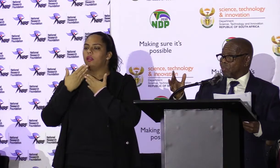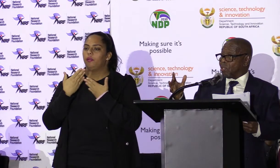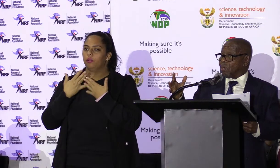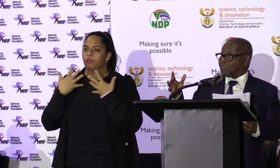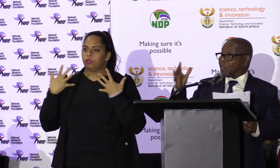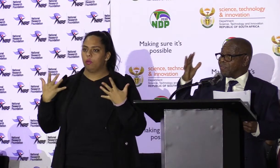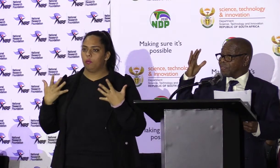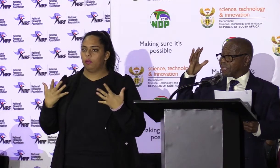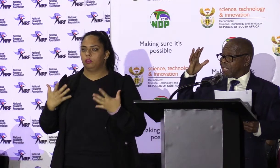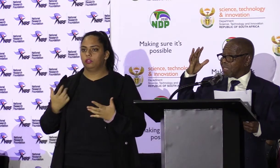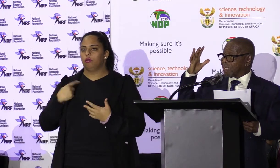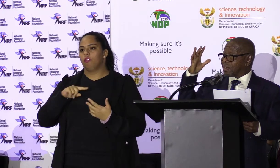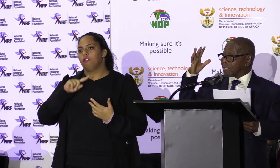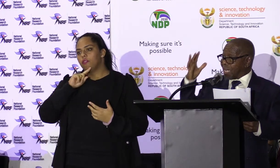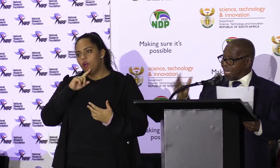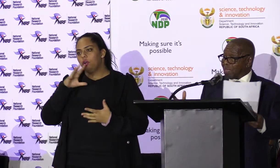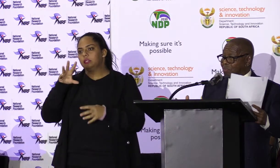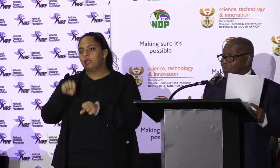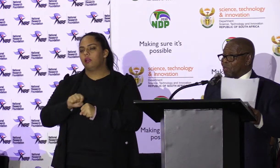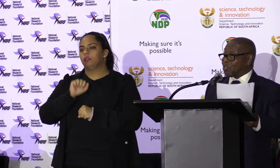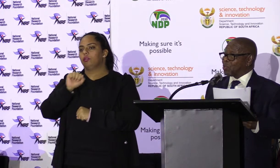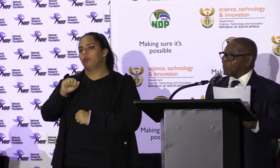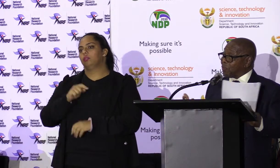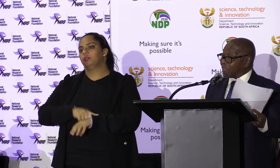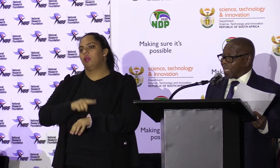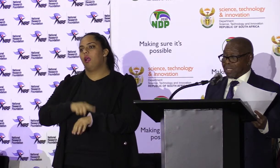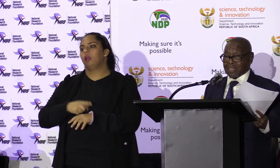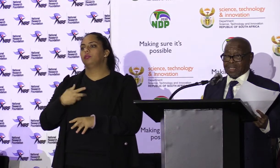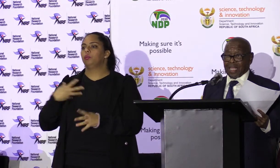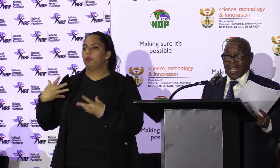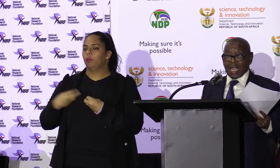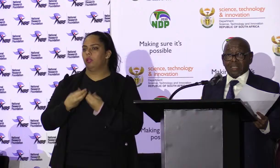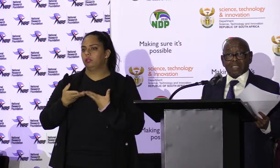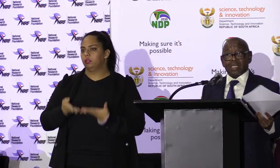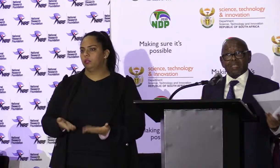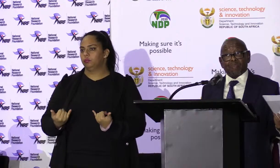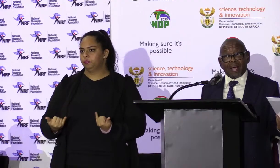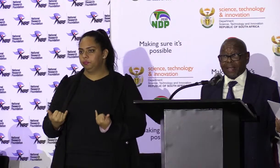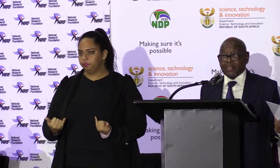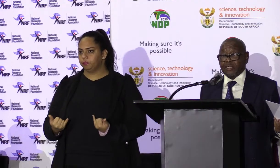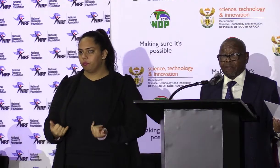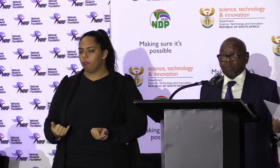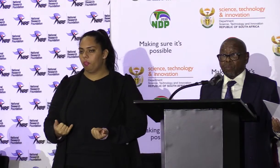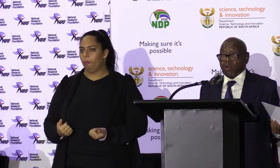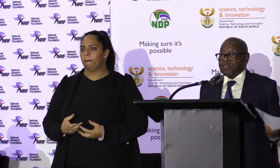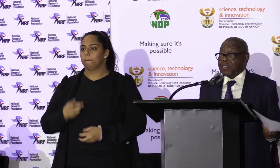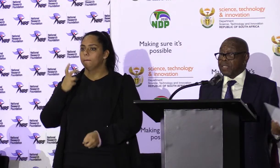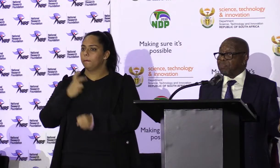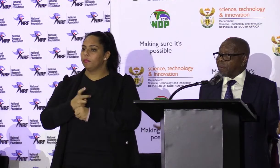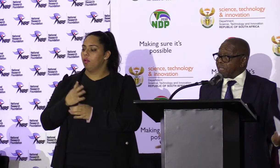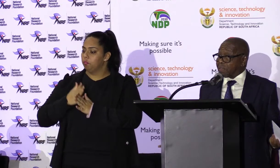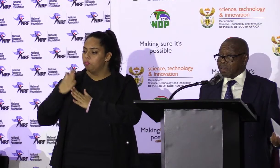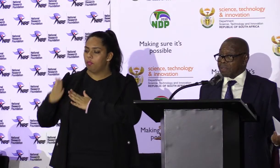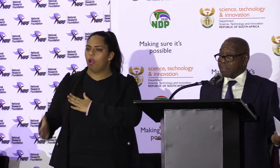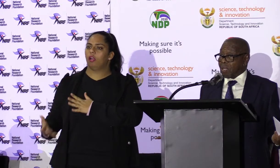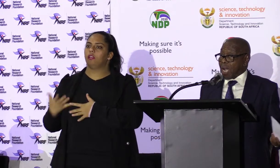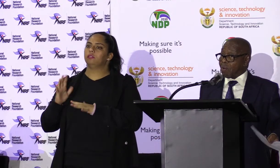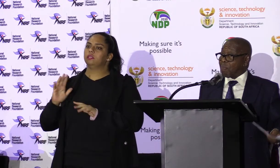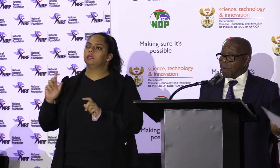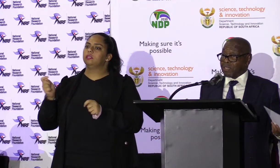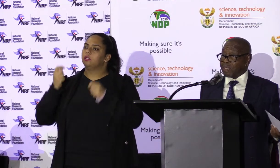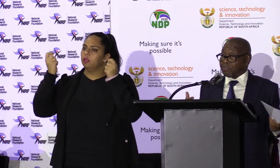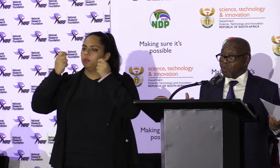of you for having taken time to be with us. And this is part of